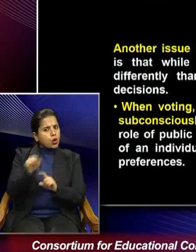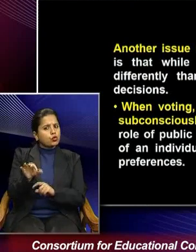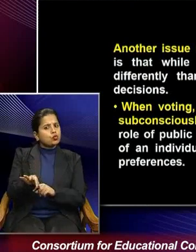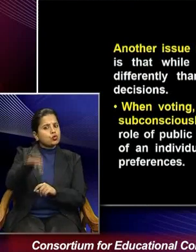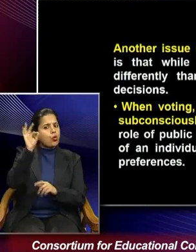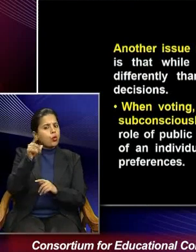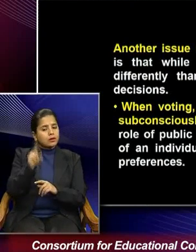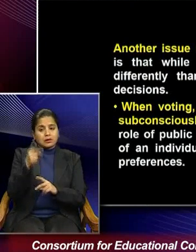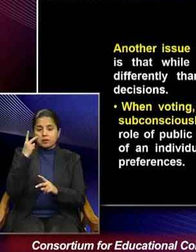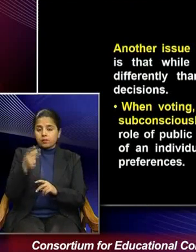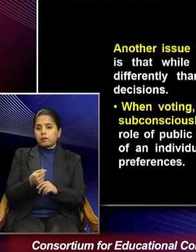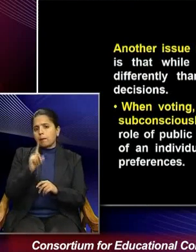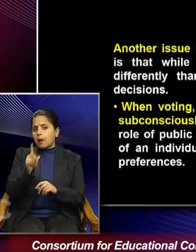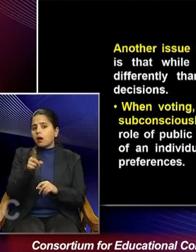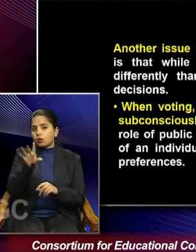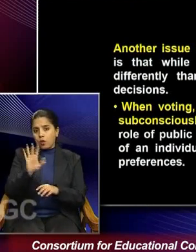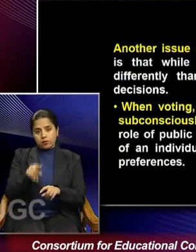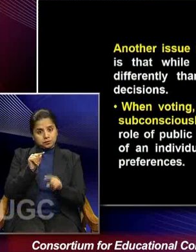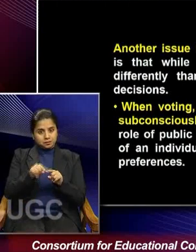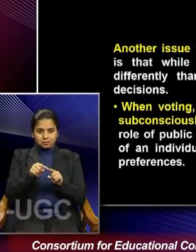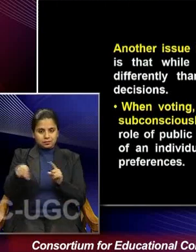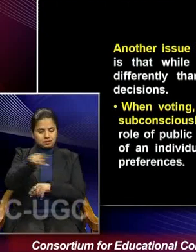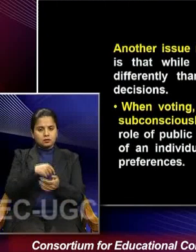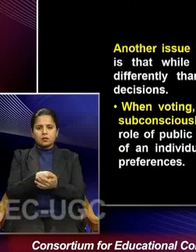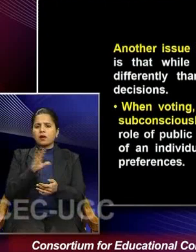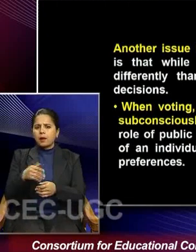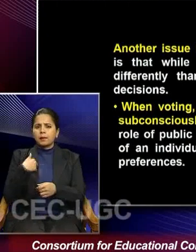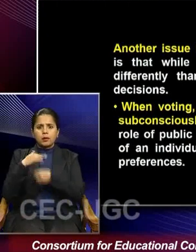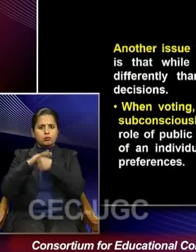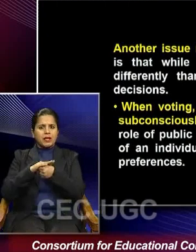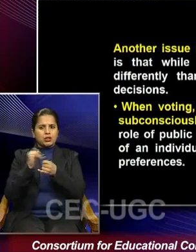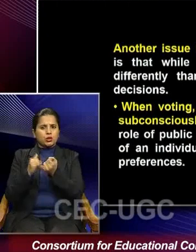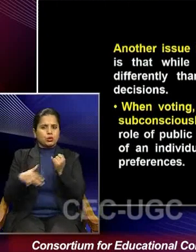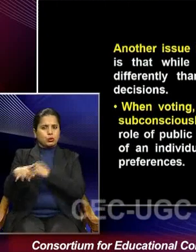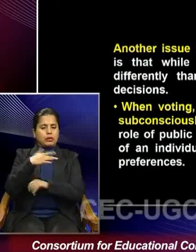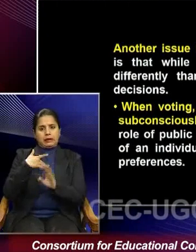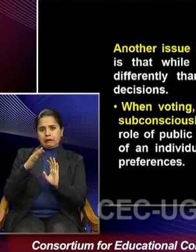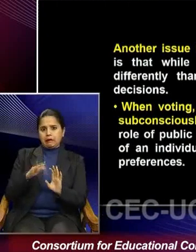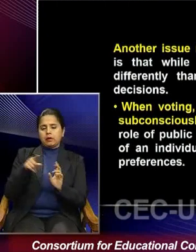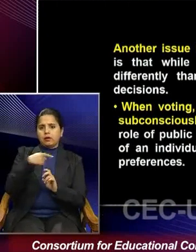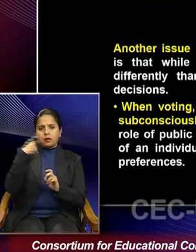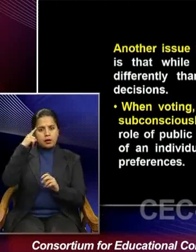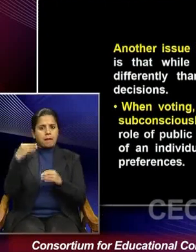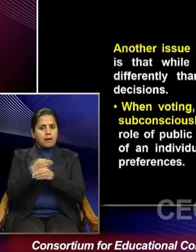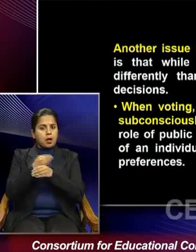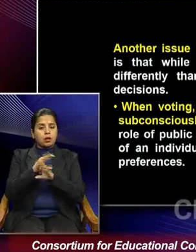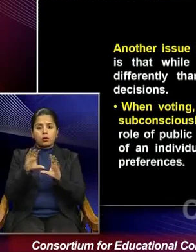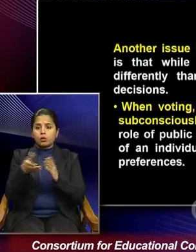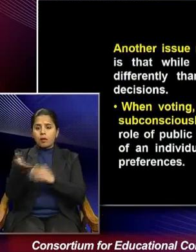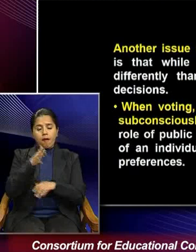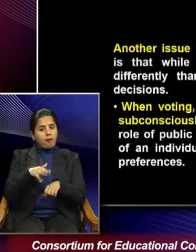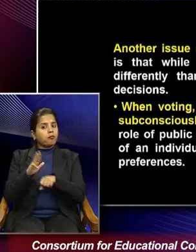choices. However, when you are voting, there is a pressure of the whole society and your peer groups